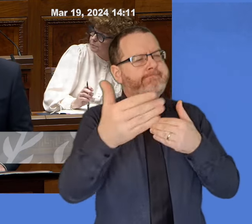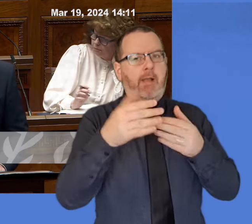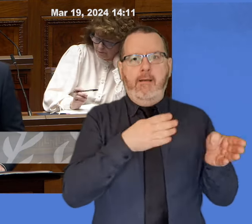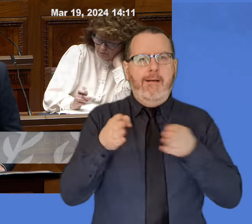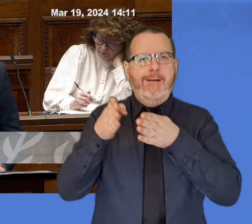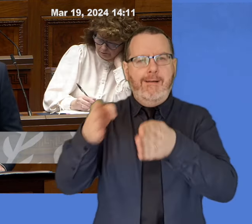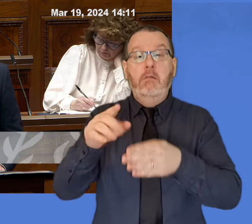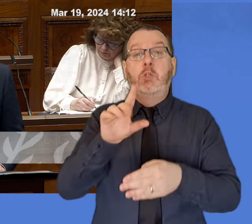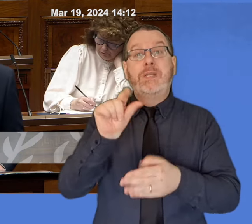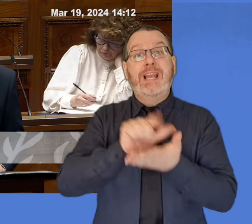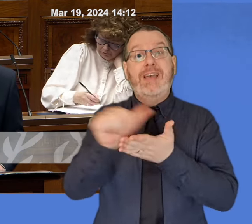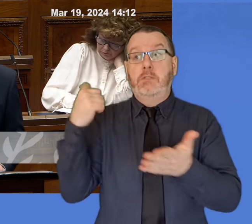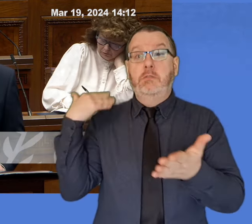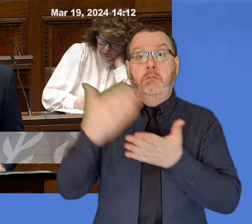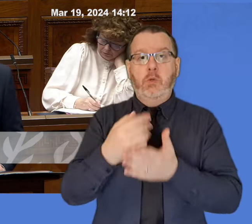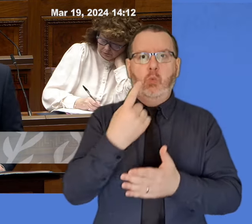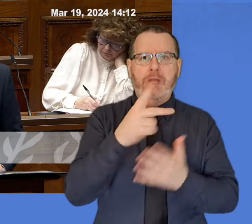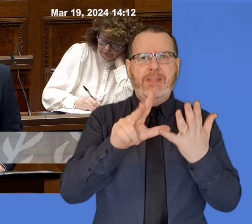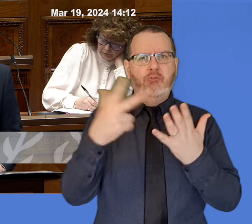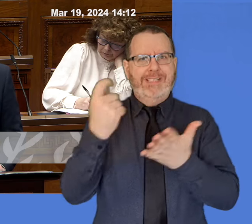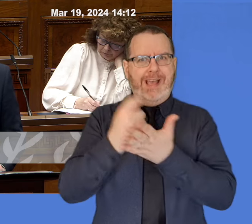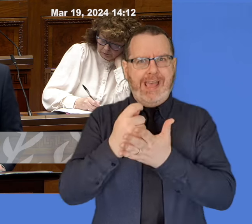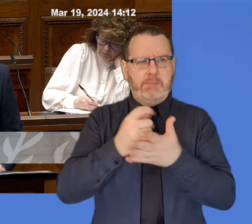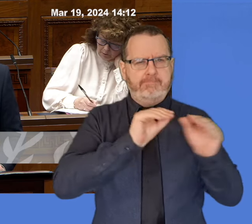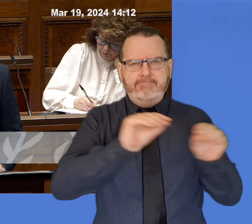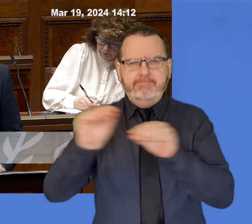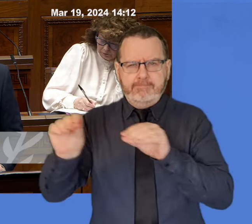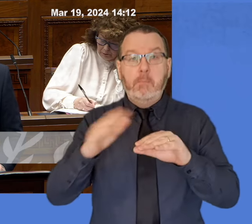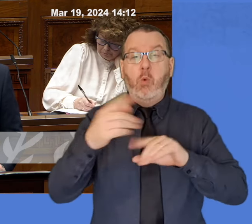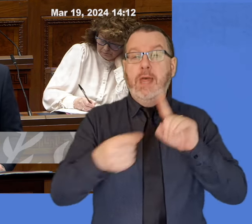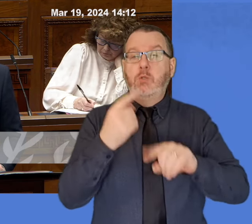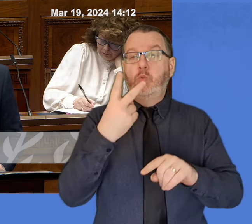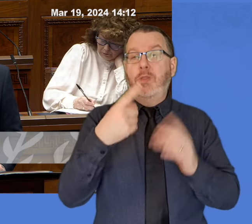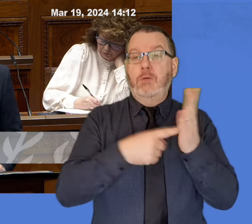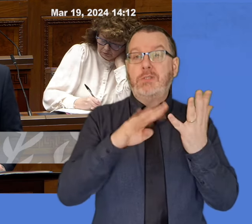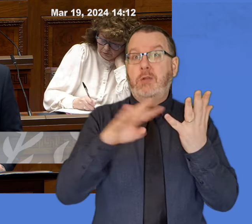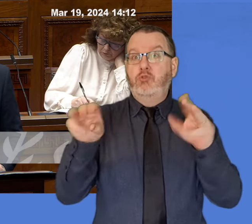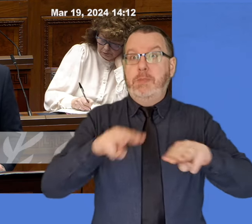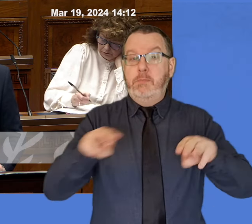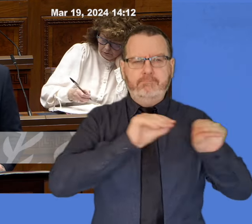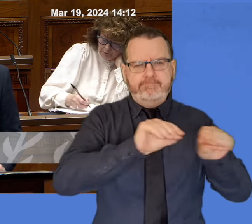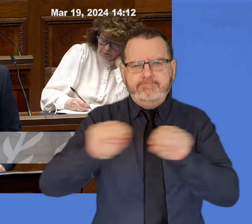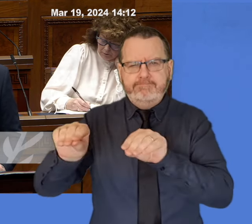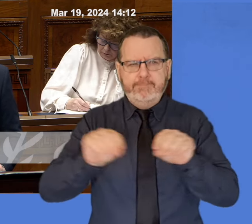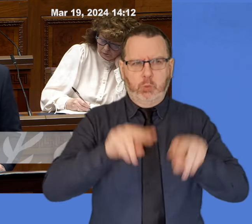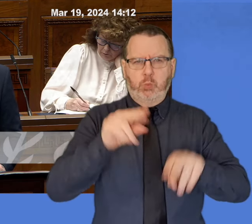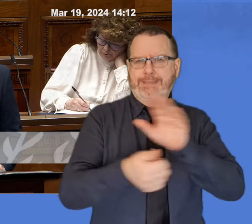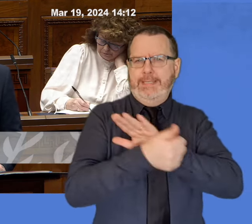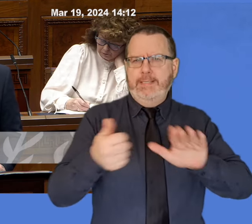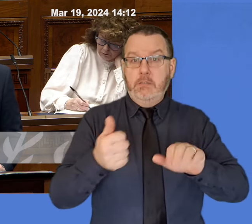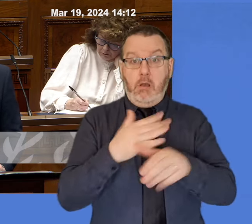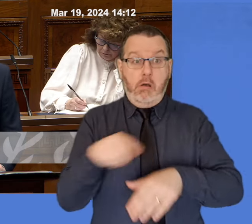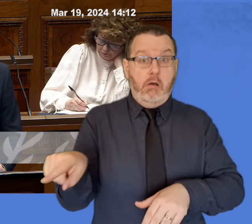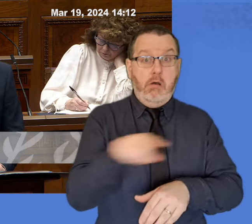academies have been delivered, upskilling more than 2,900 individuals. All those trained were guaranteed a job interview, with over